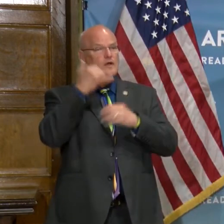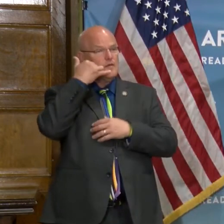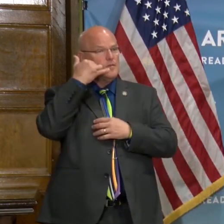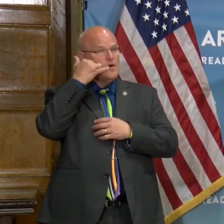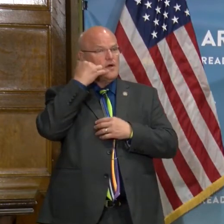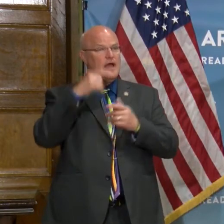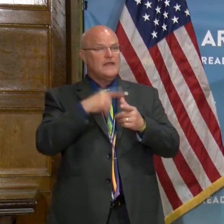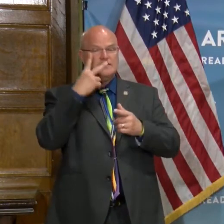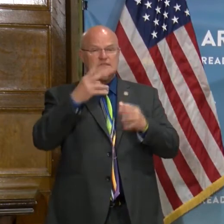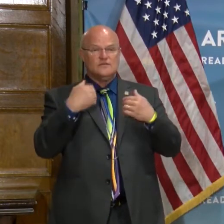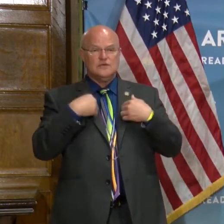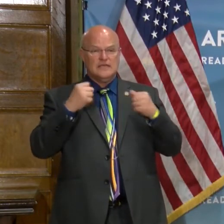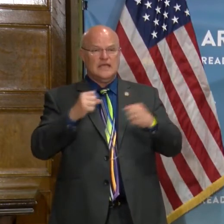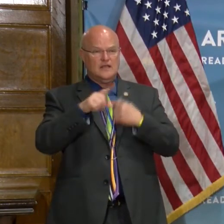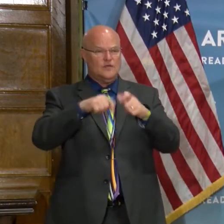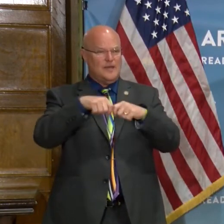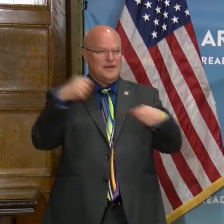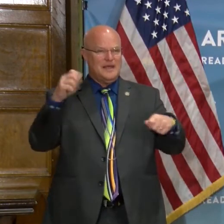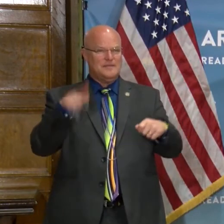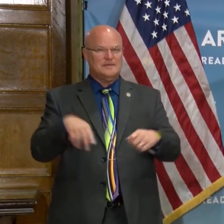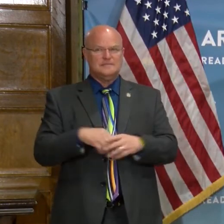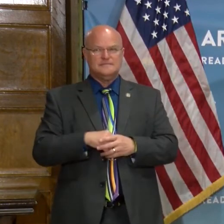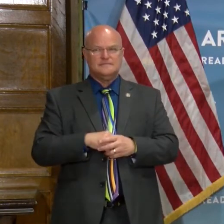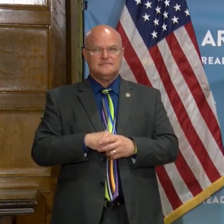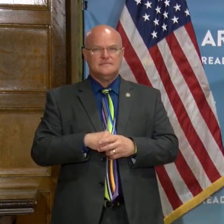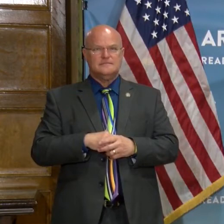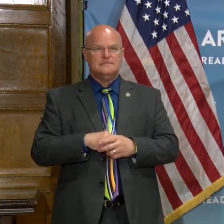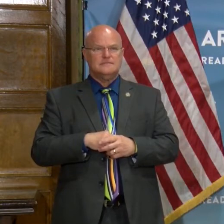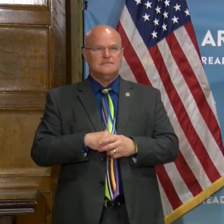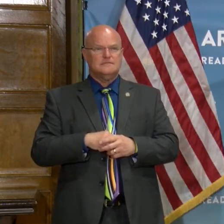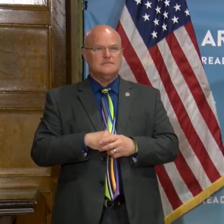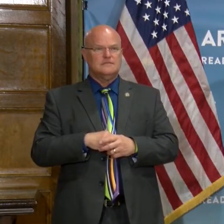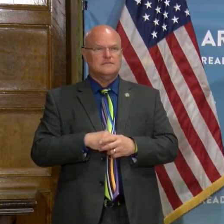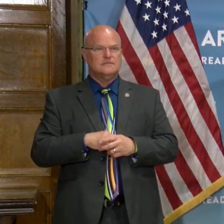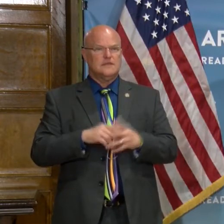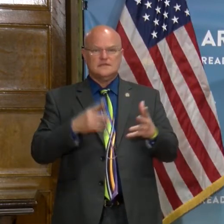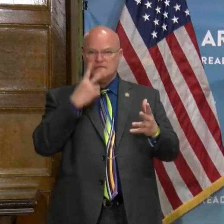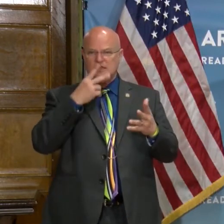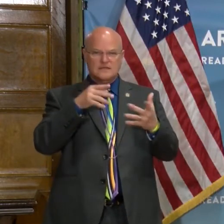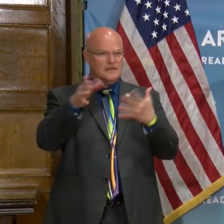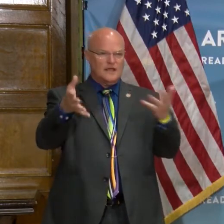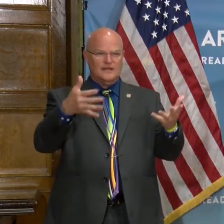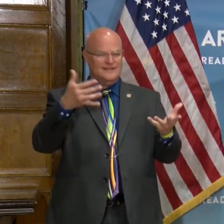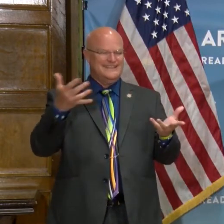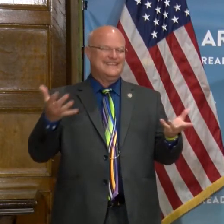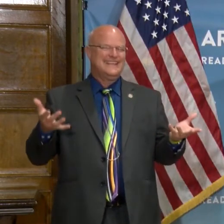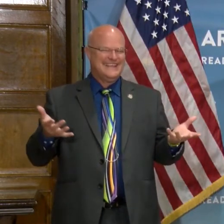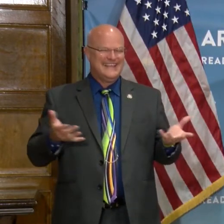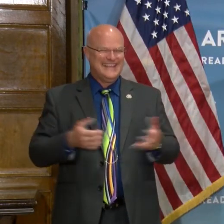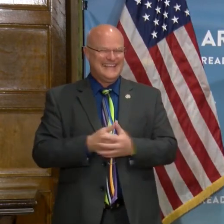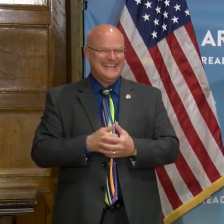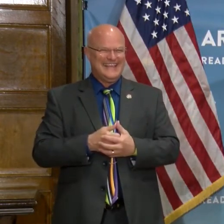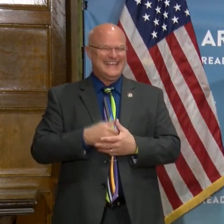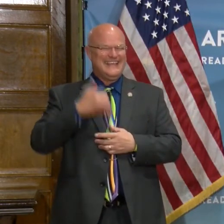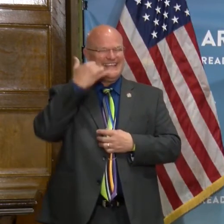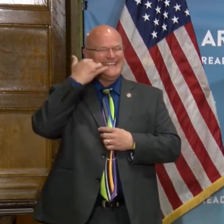remotely and then we'll see if we can't wrap this up. Yes. Well, I said yes, I don't see anybody.